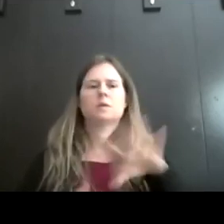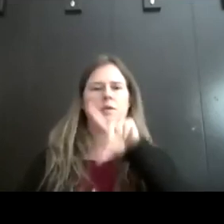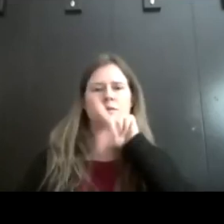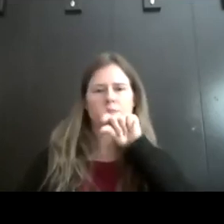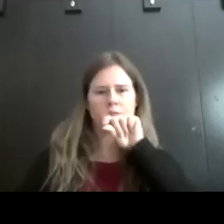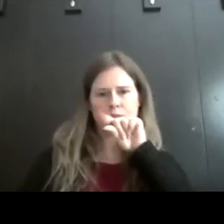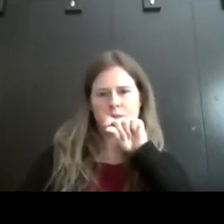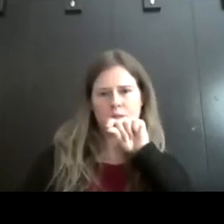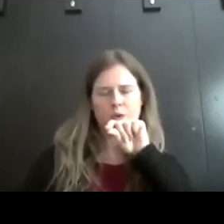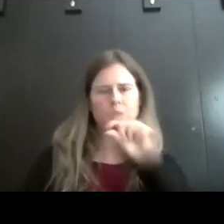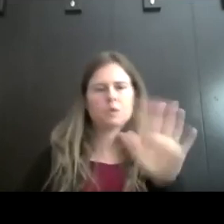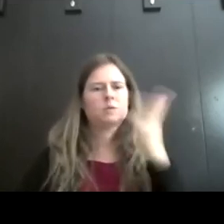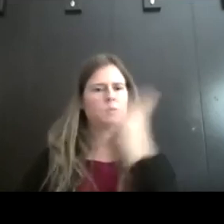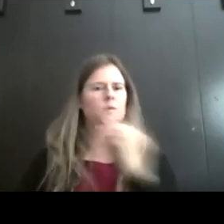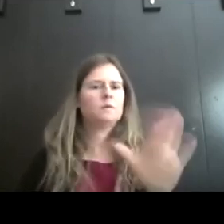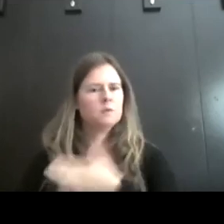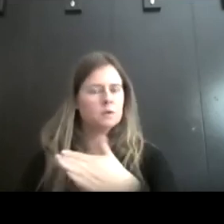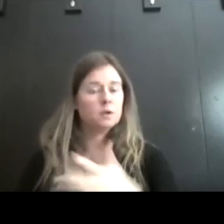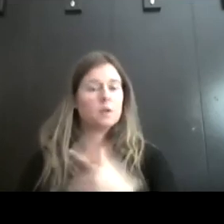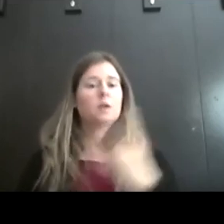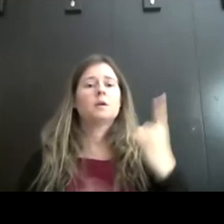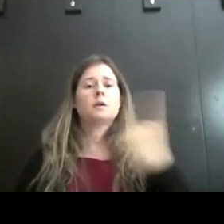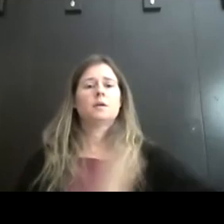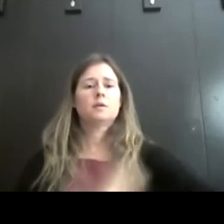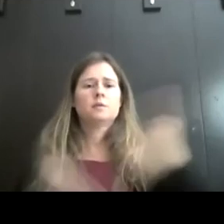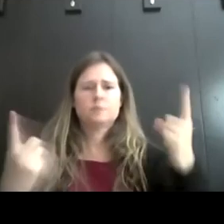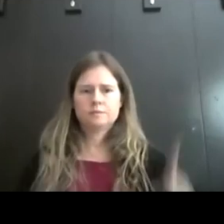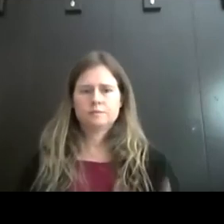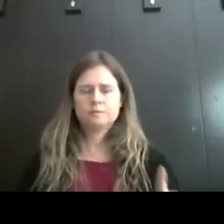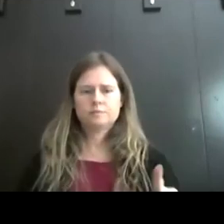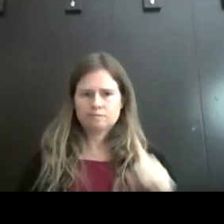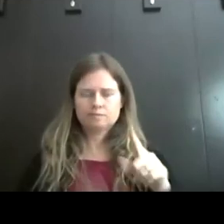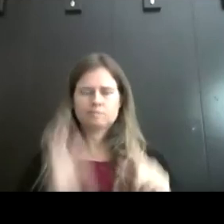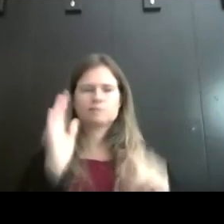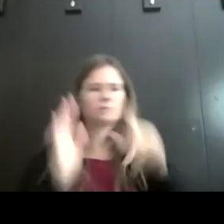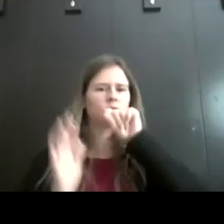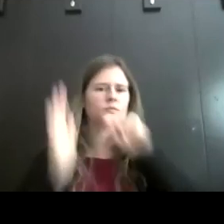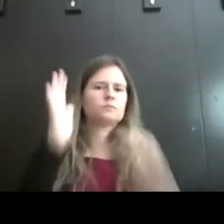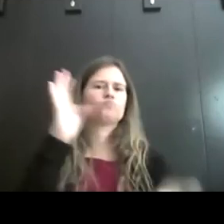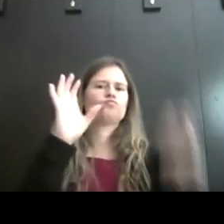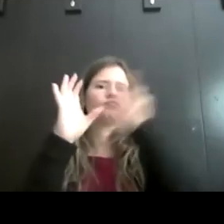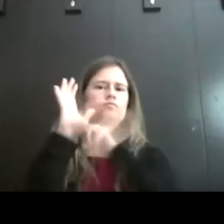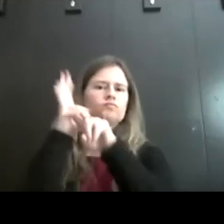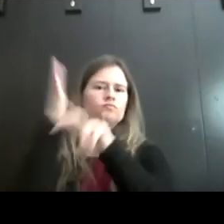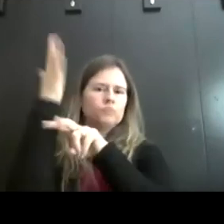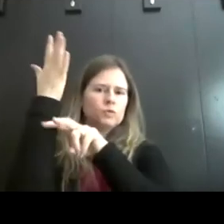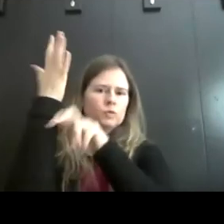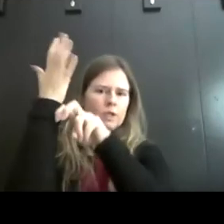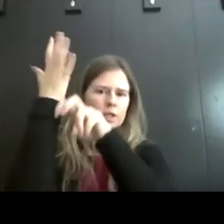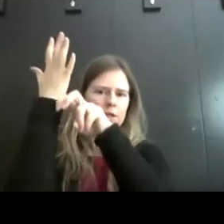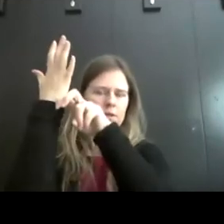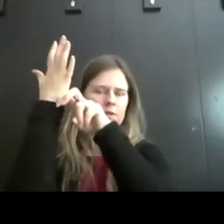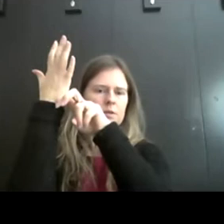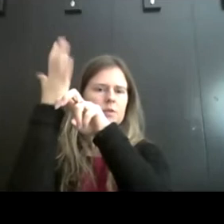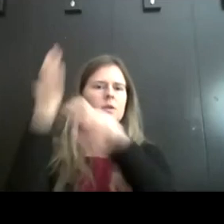his songs. And one day, Muhu, the songbird, was up in a tree, and Hoos, the grizzly bear, came by as he was whistling and